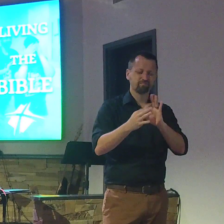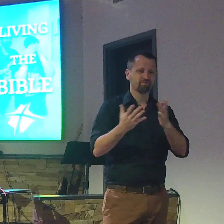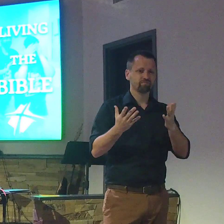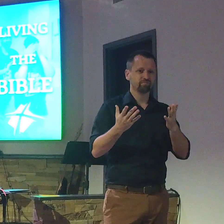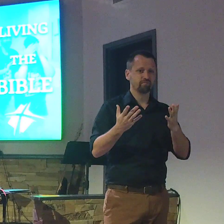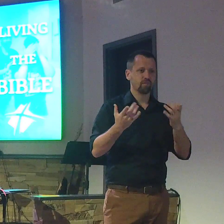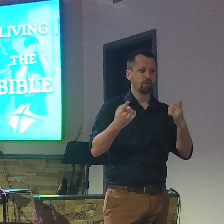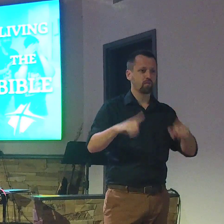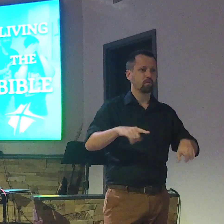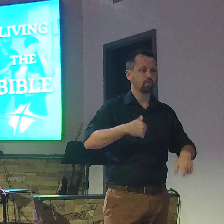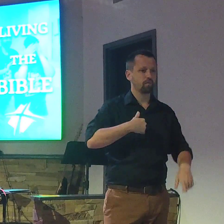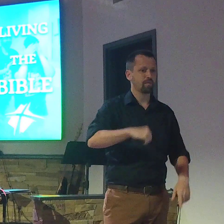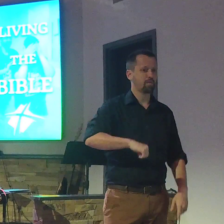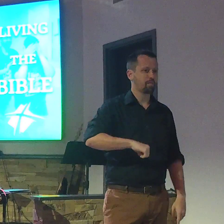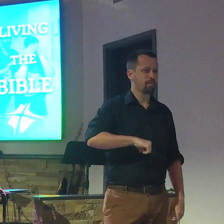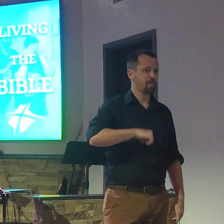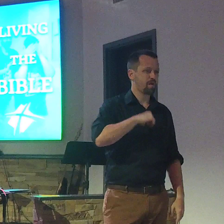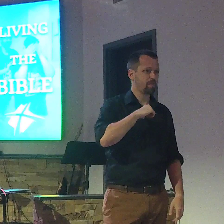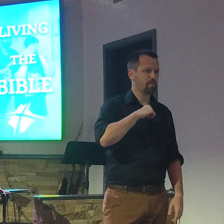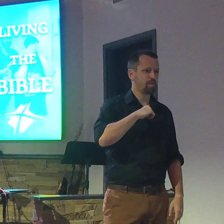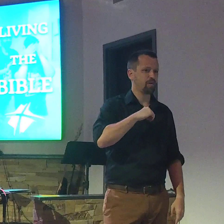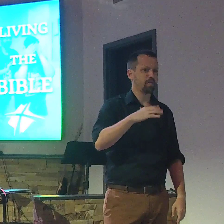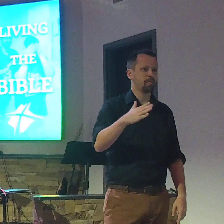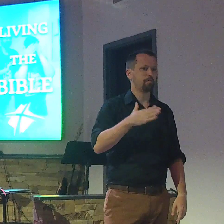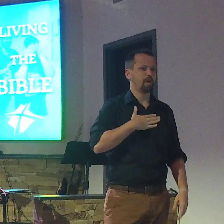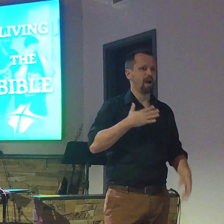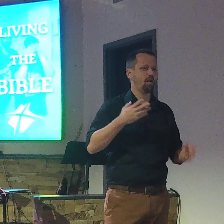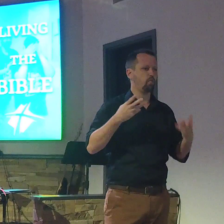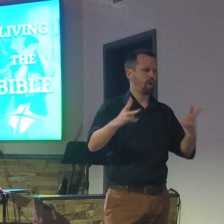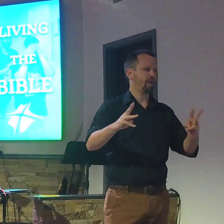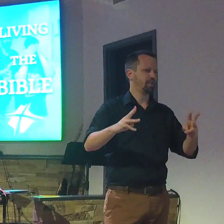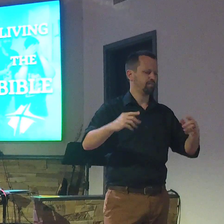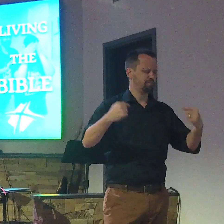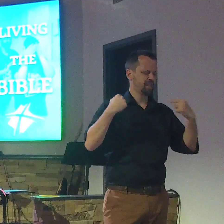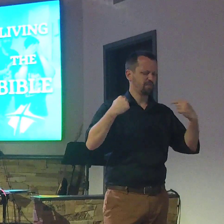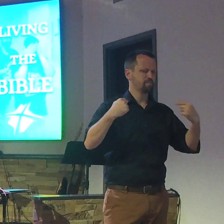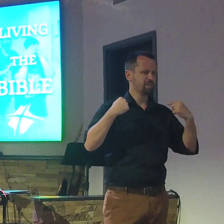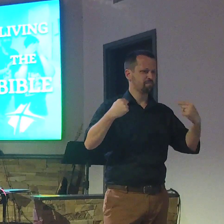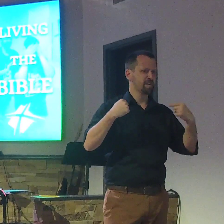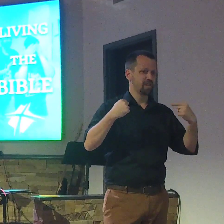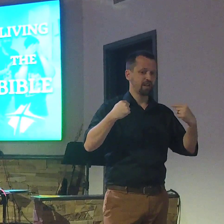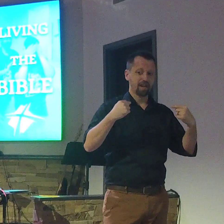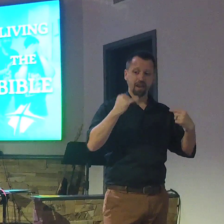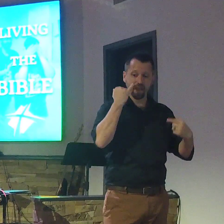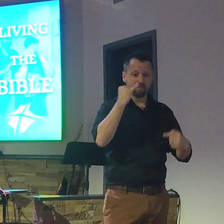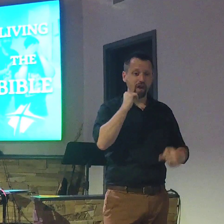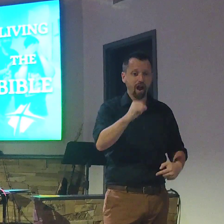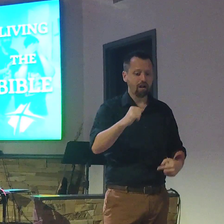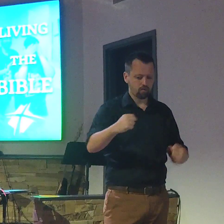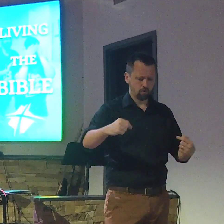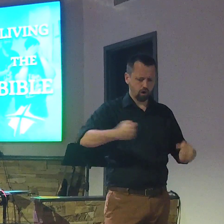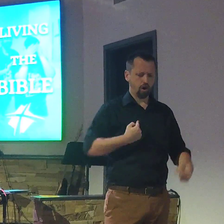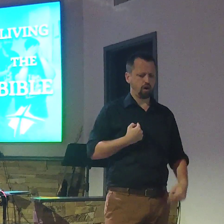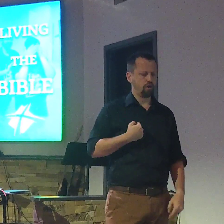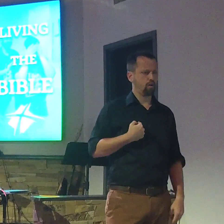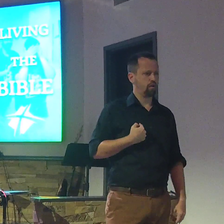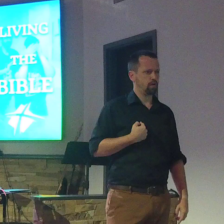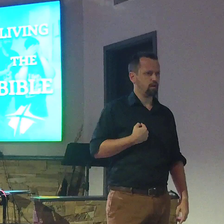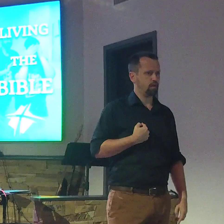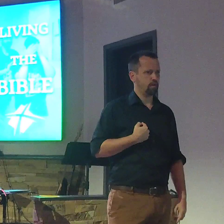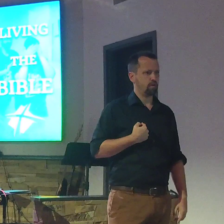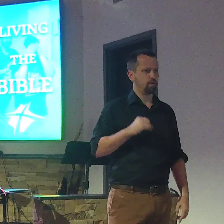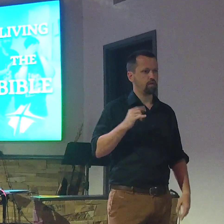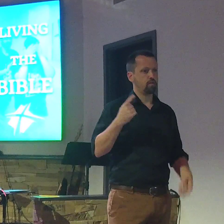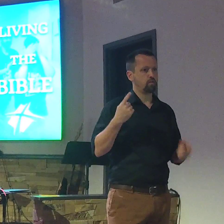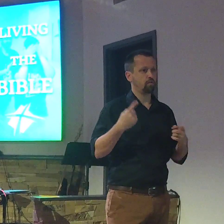in pride, I'm going to demand my own way, and I'll be offended when I don't get my way. However, when I'm walking